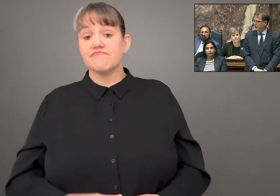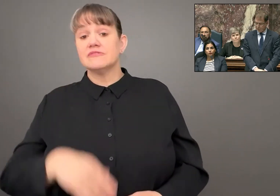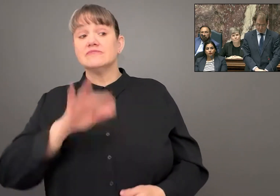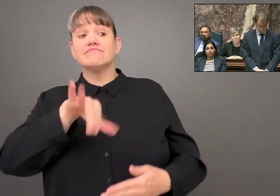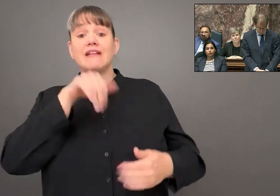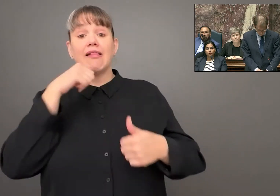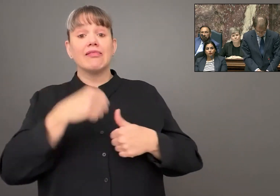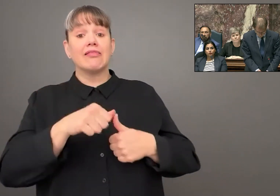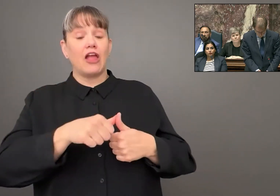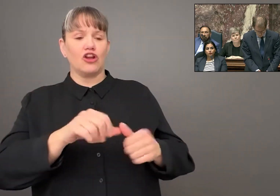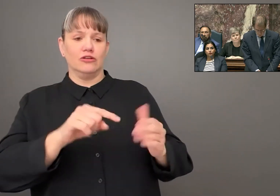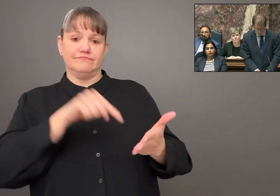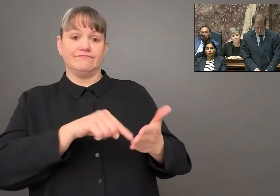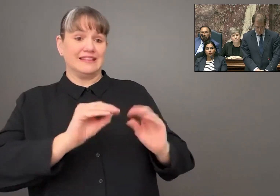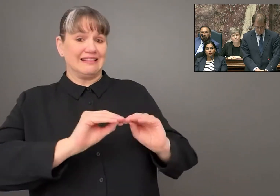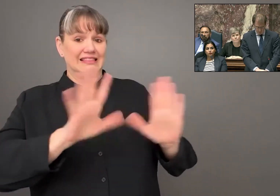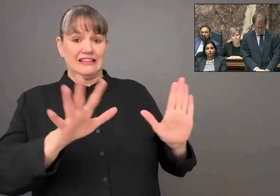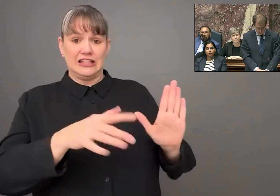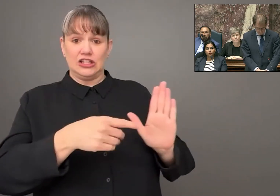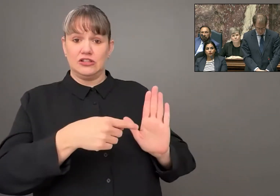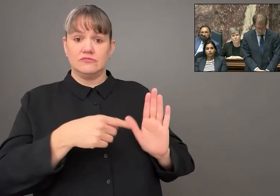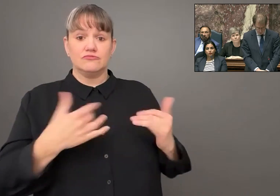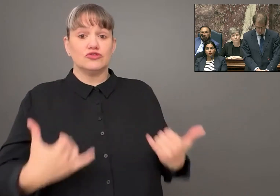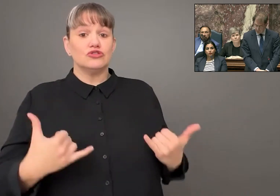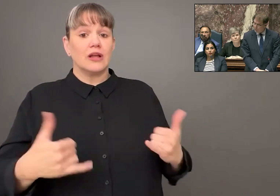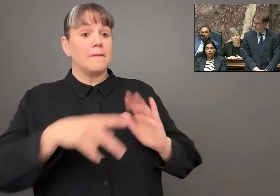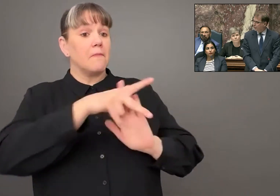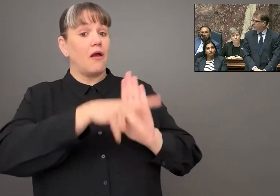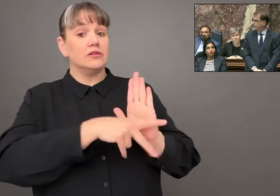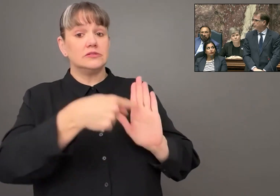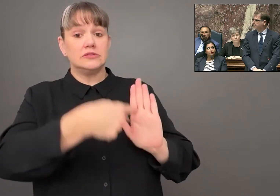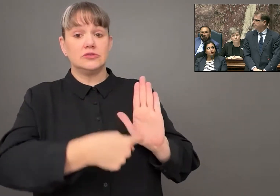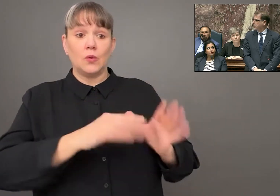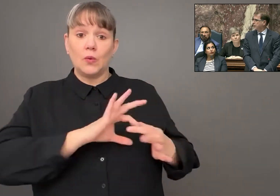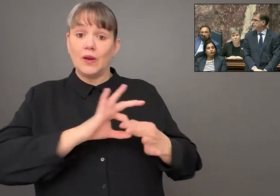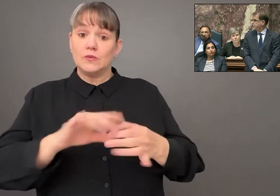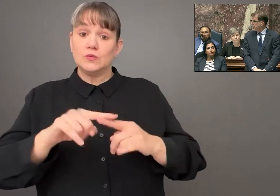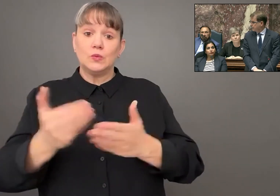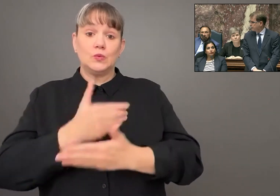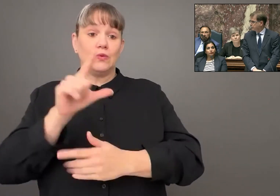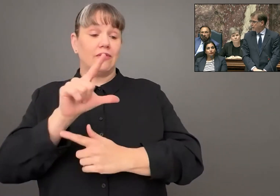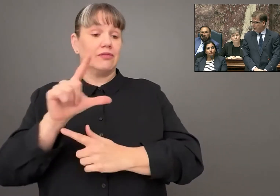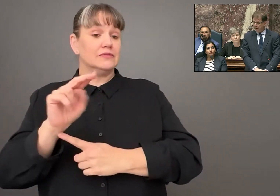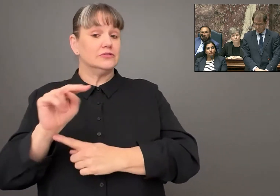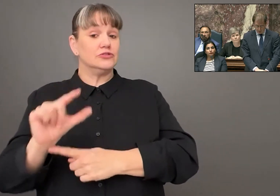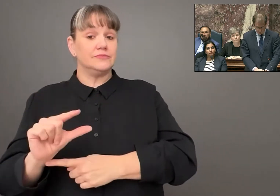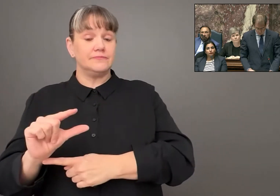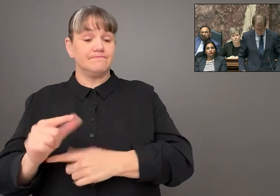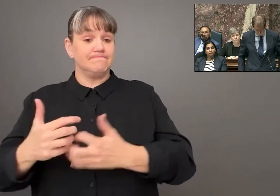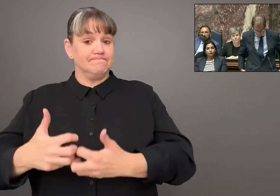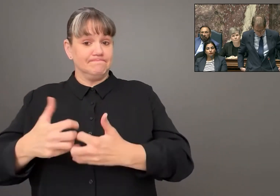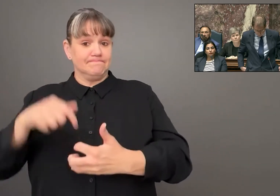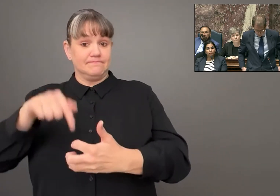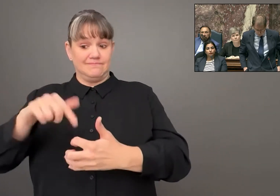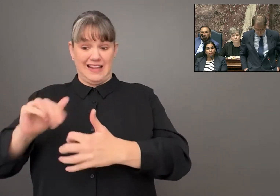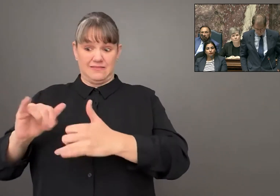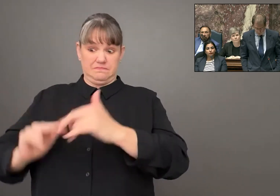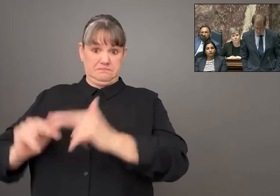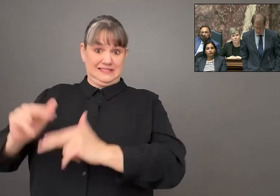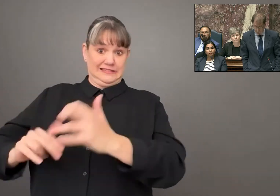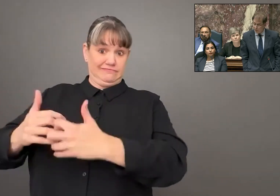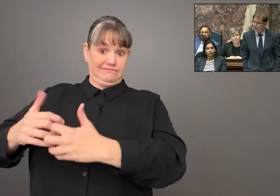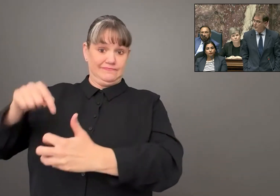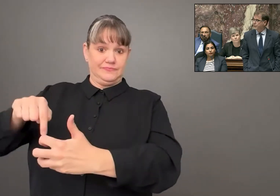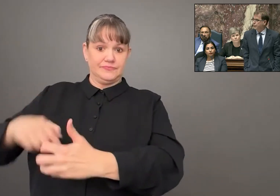to new LNG facilities. The LNG facilities must still achieve net zero emissions